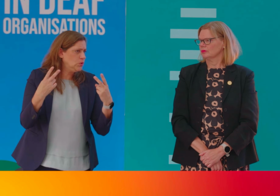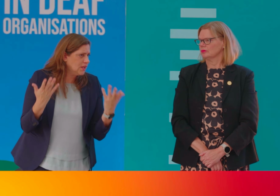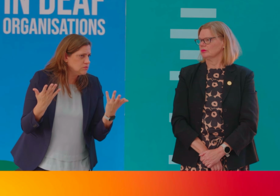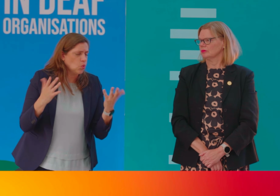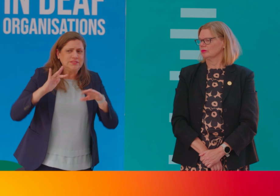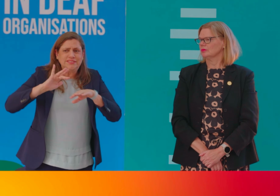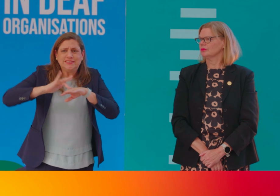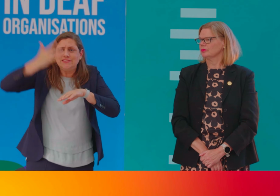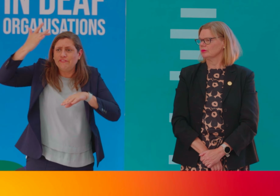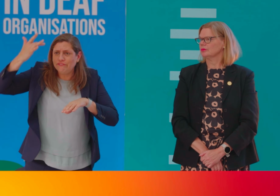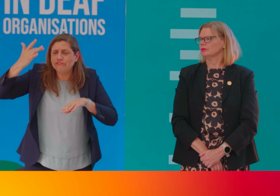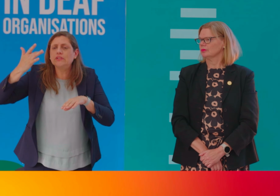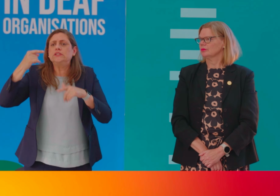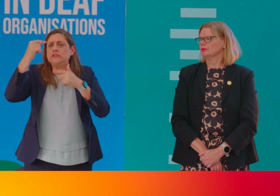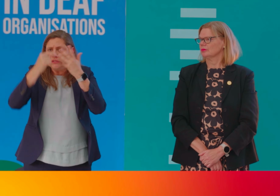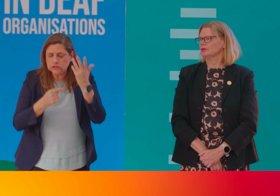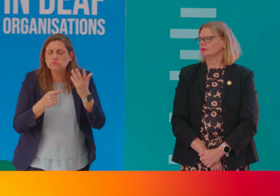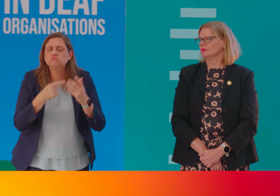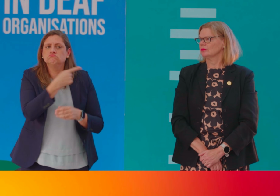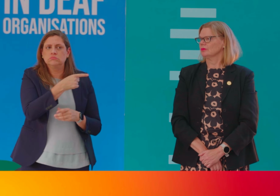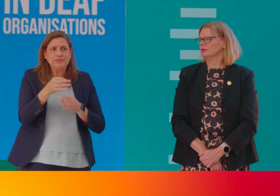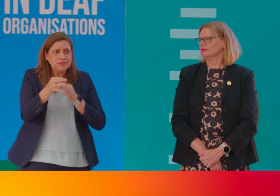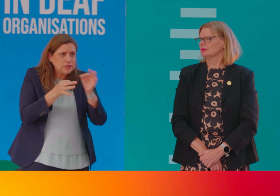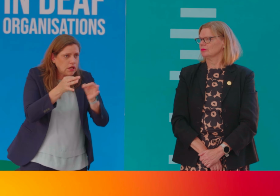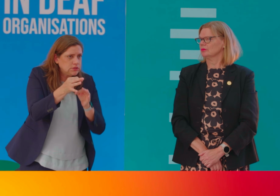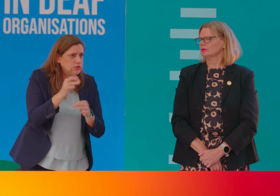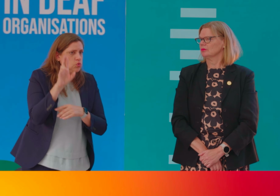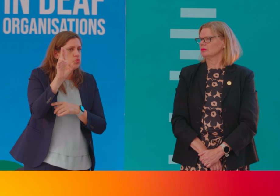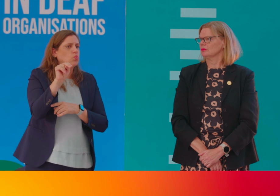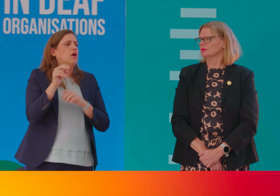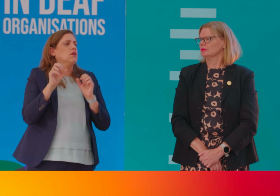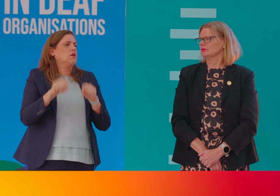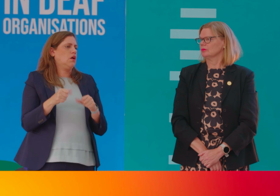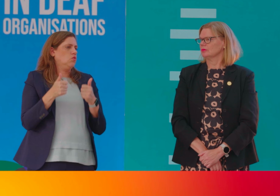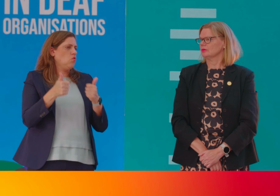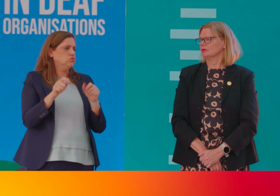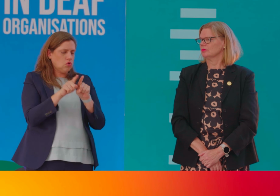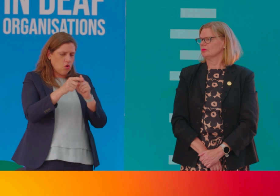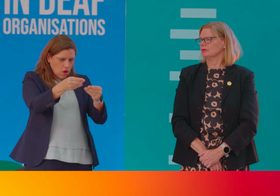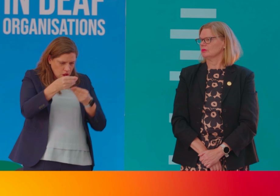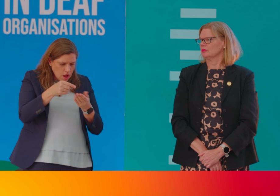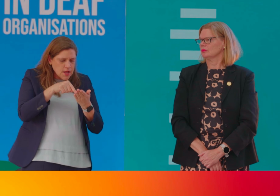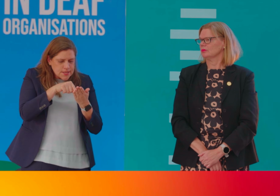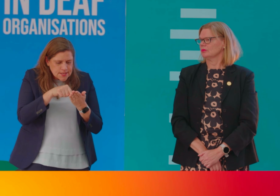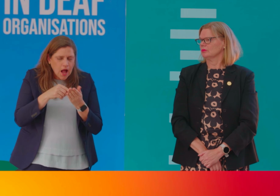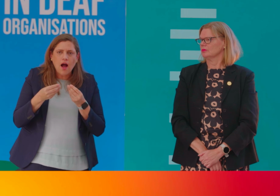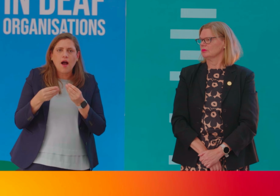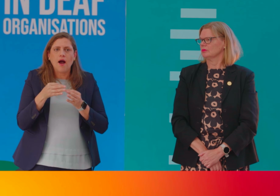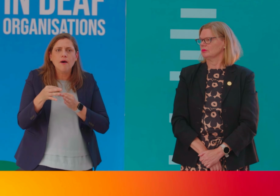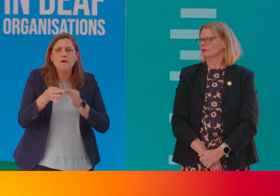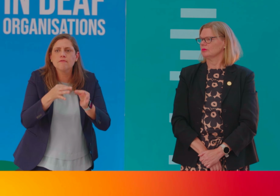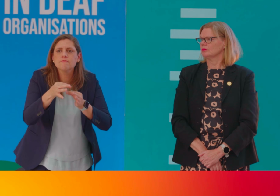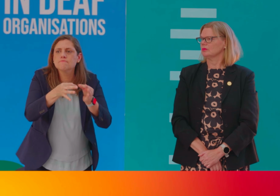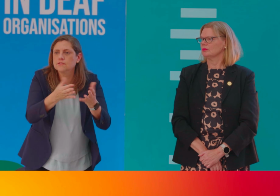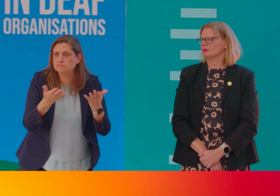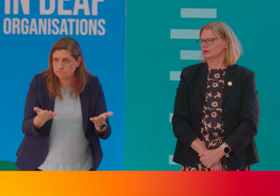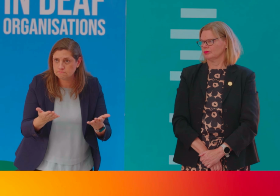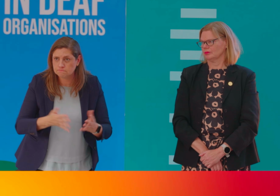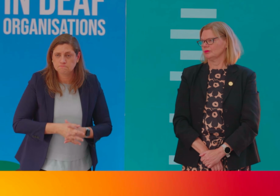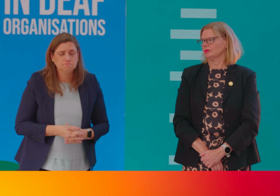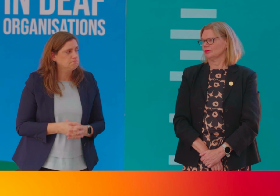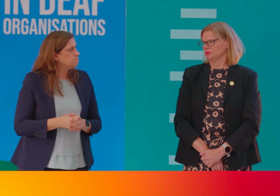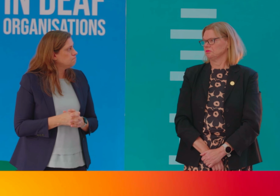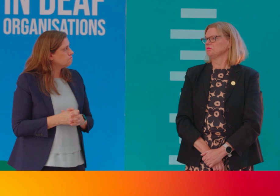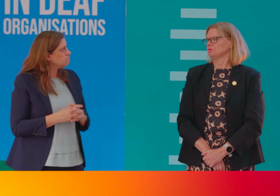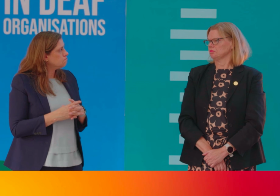priority on matters, for instance, economical empowerment. And this can be a good guide for you to